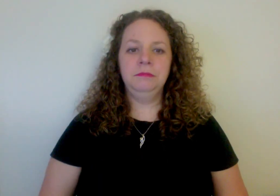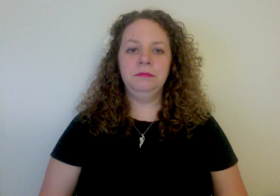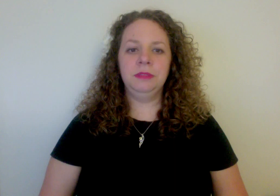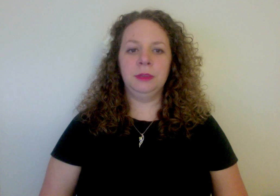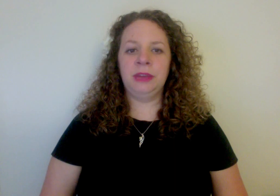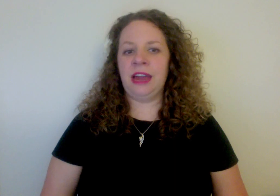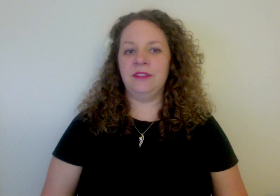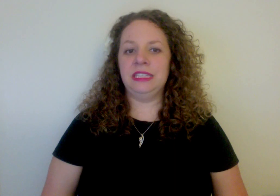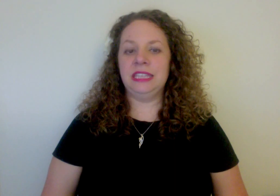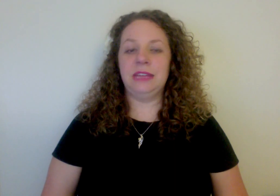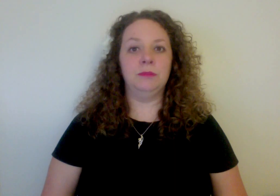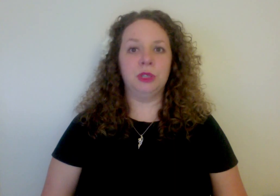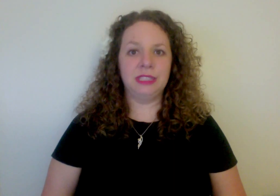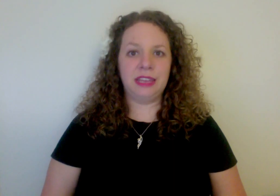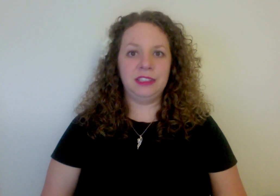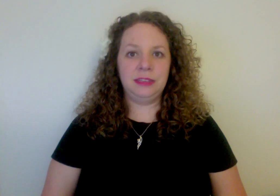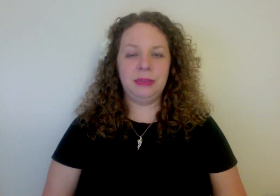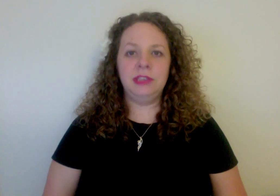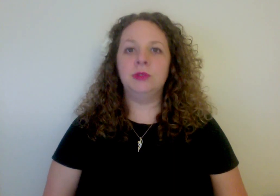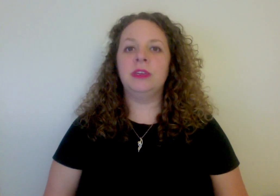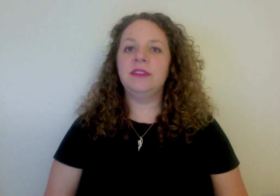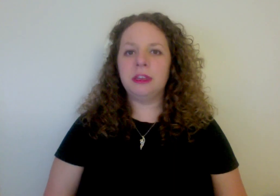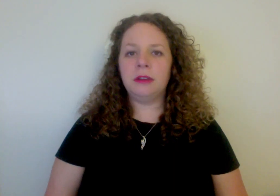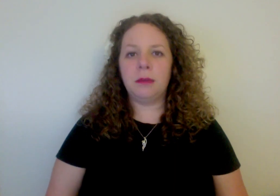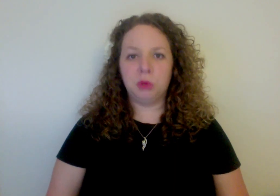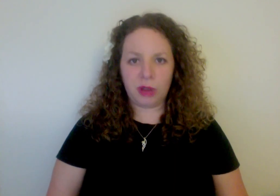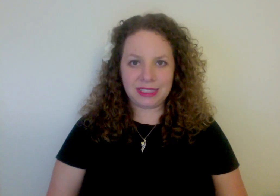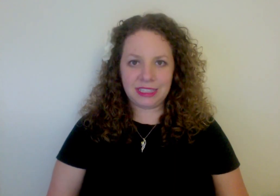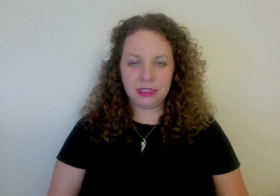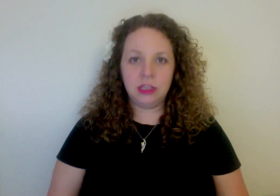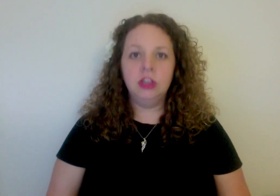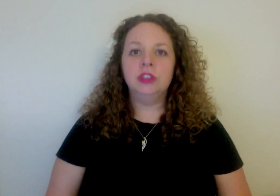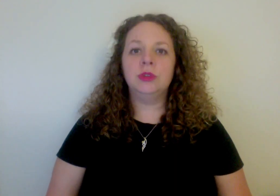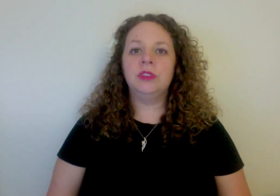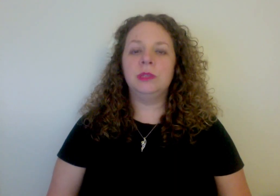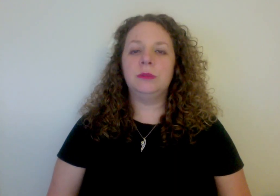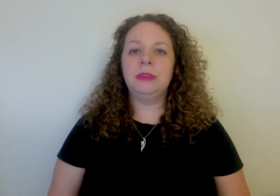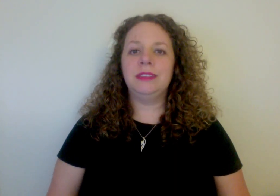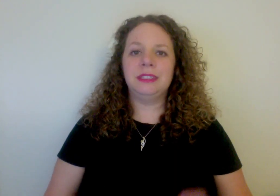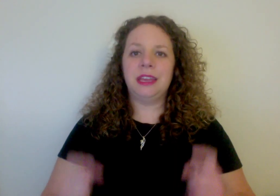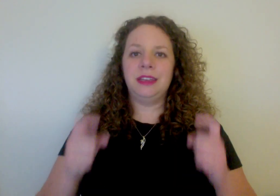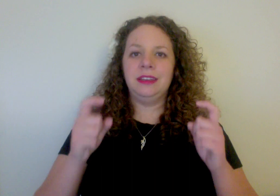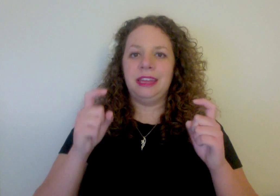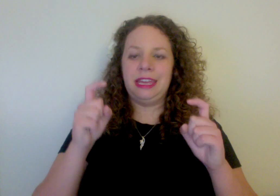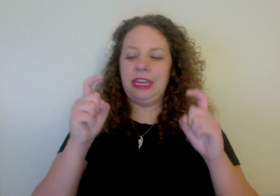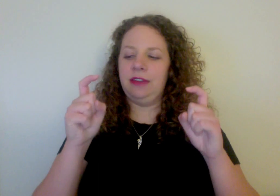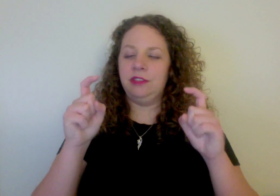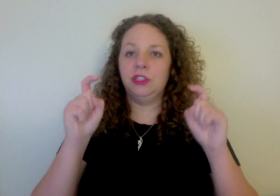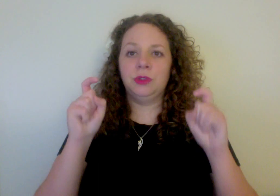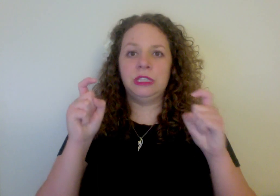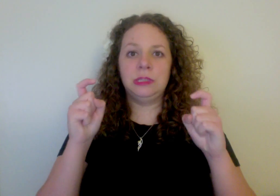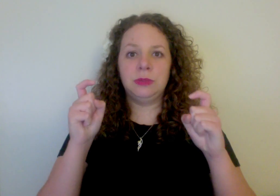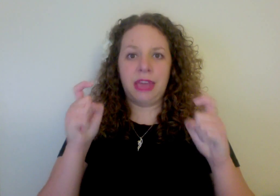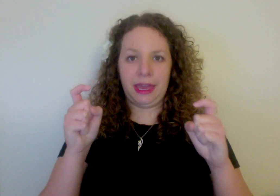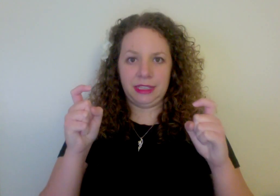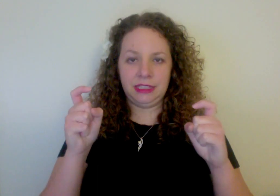Then we have the sign present to me, so giving a present. So this would be the sign like gift, so this is with X's,